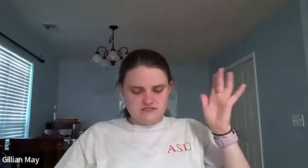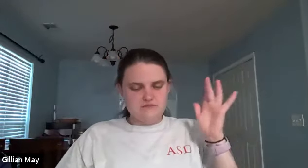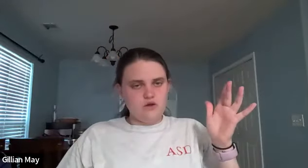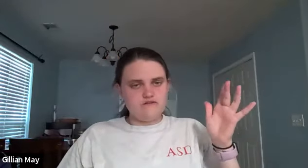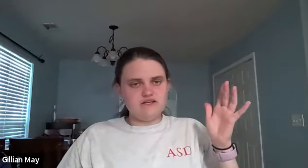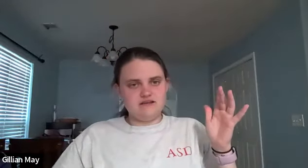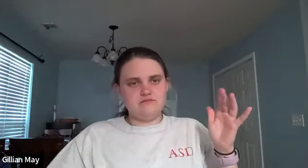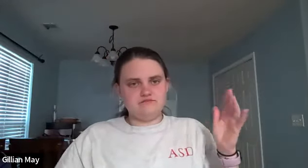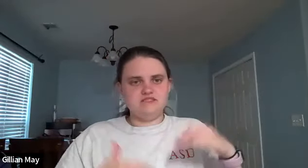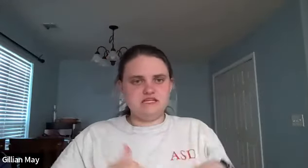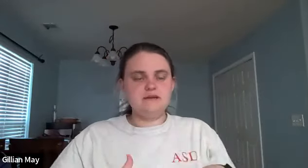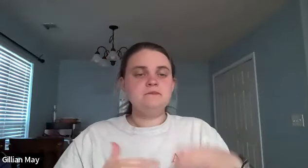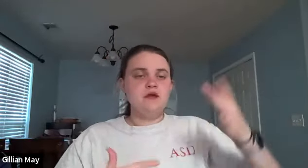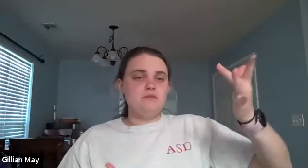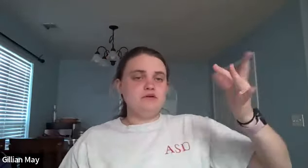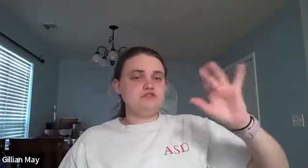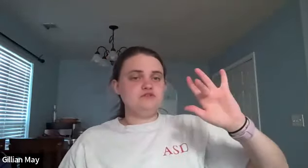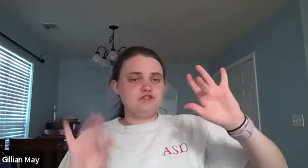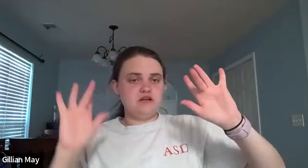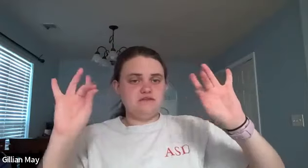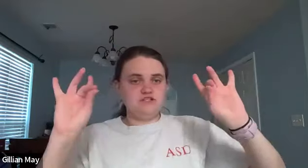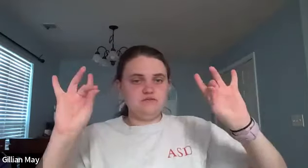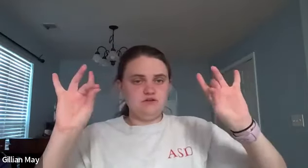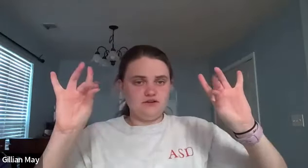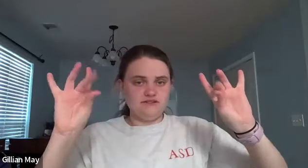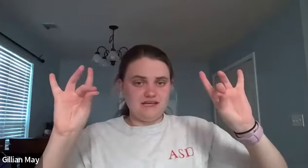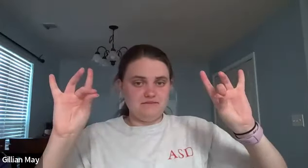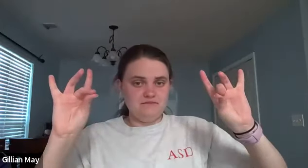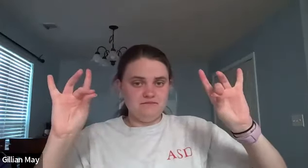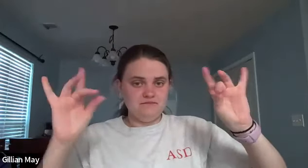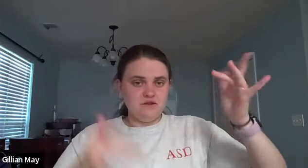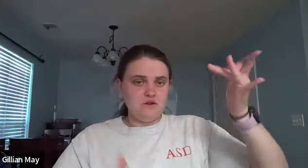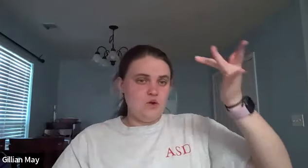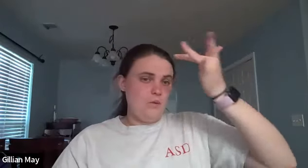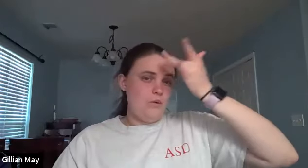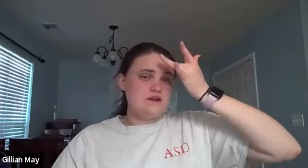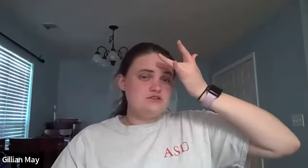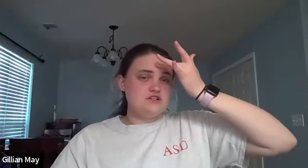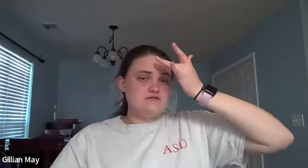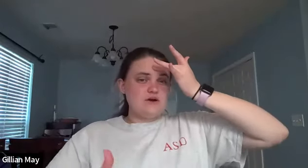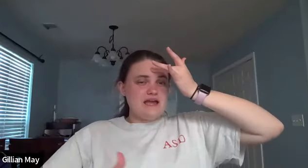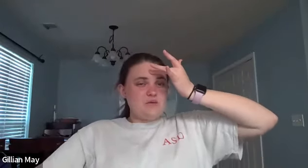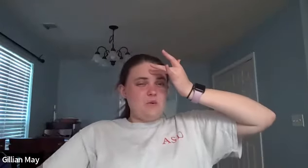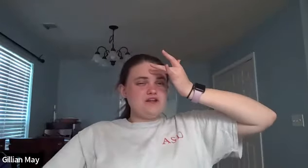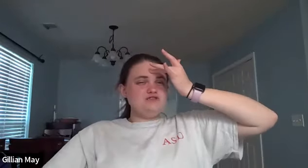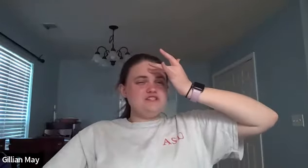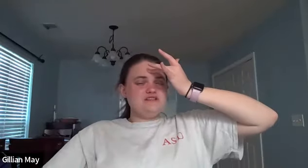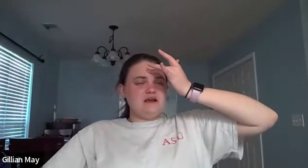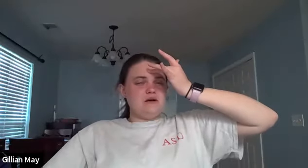see all of it because I'm sitting. But what you'll do is you're going to have the two middle fingers again. One goes to your forehead, one goes to like above